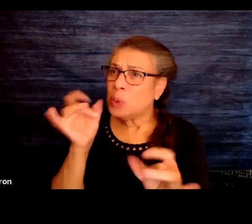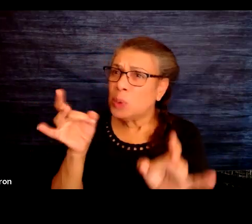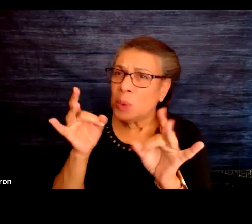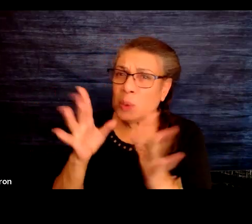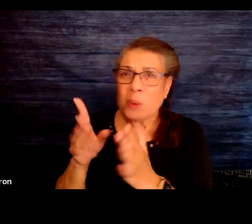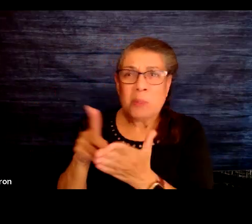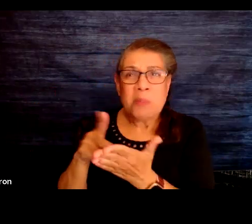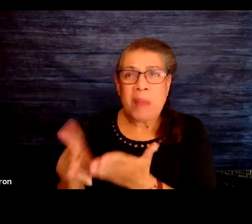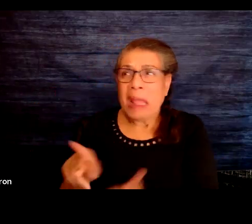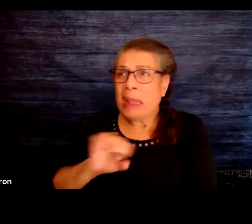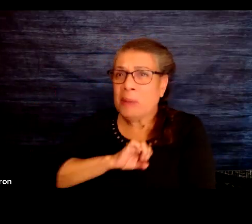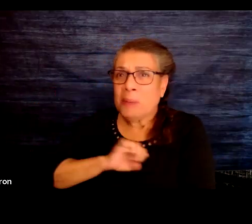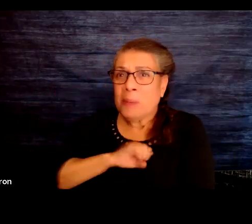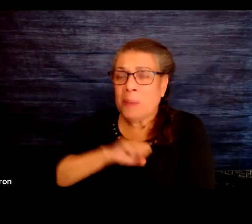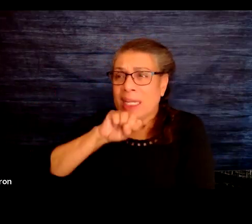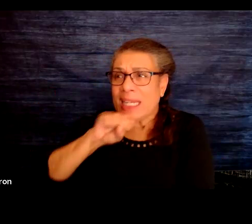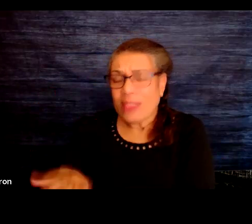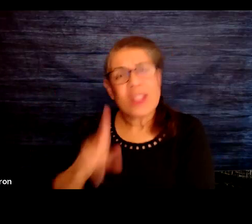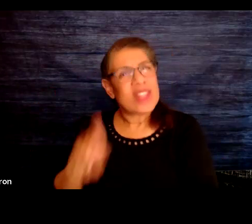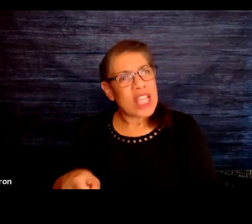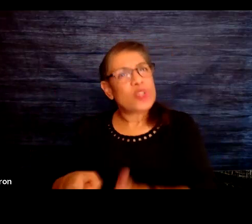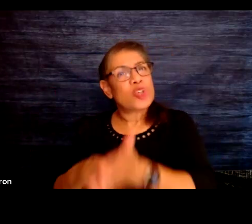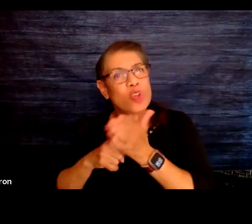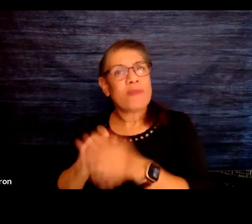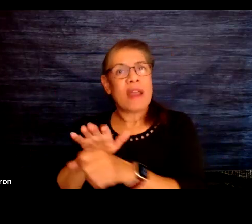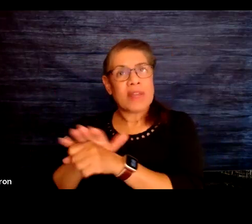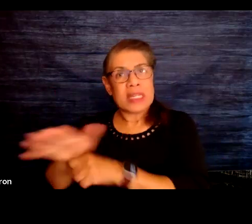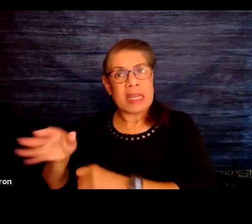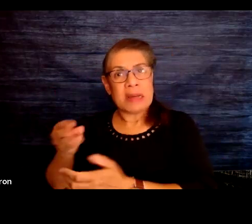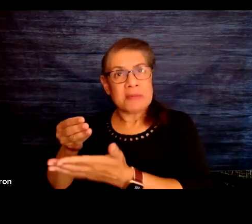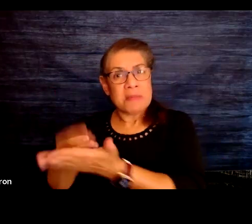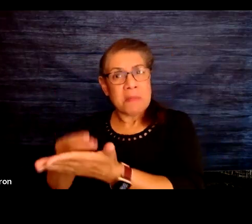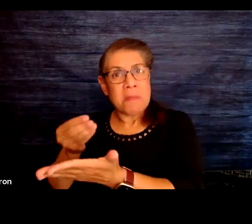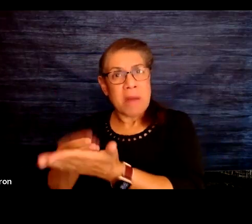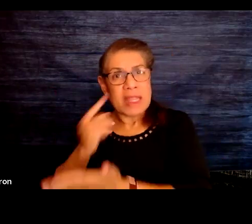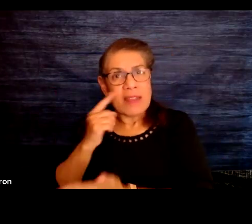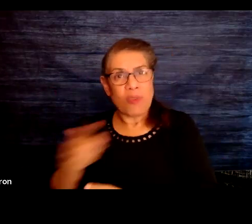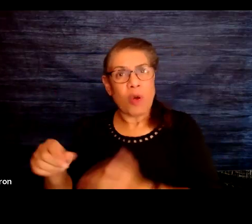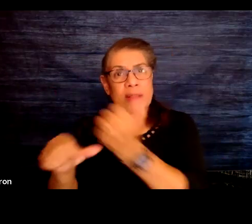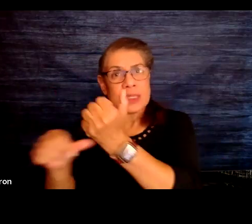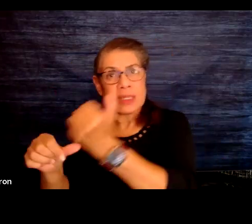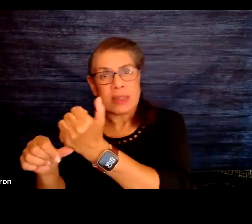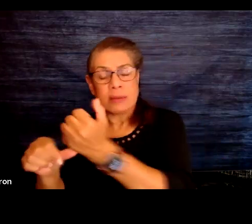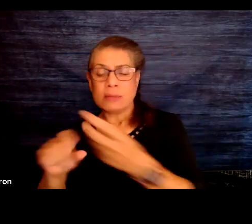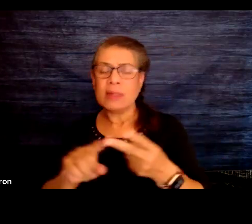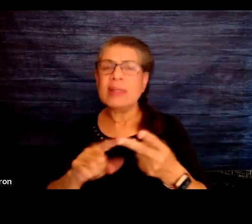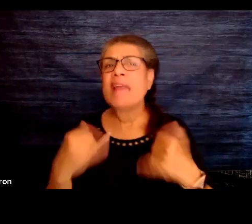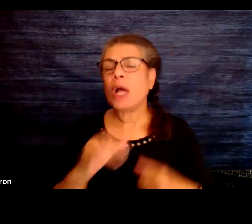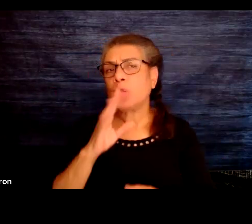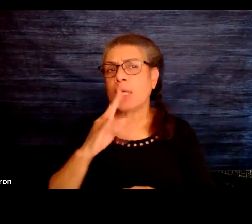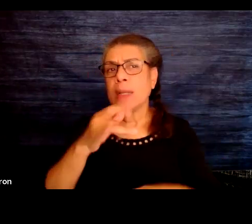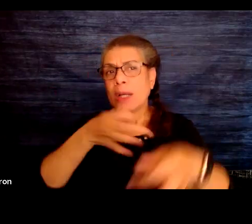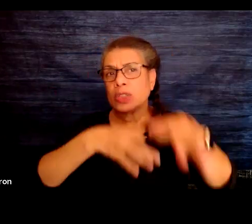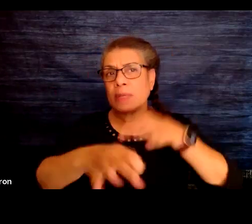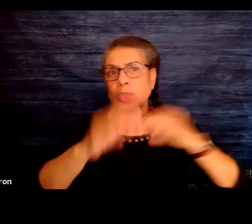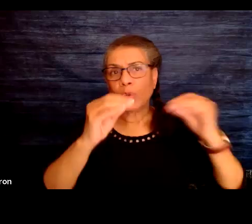high enough to live in our city. Shall we discuss substitutes? I started as one. Do you think the